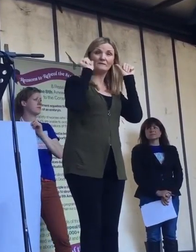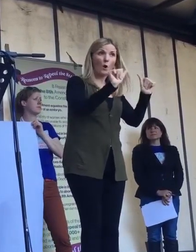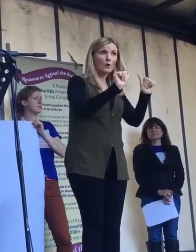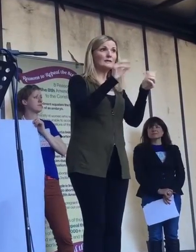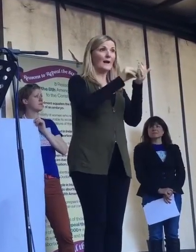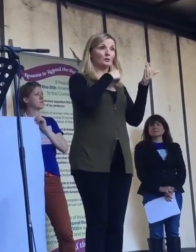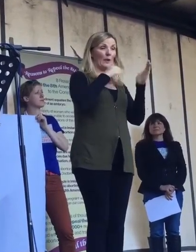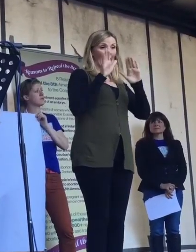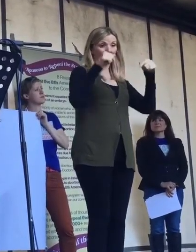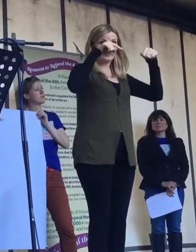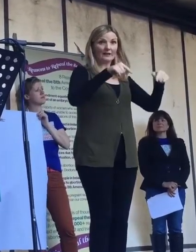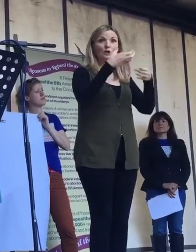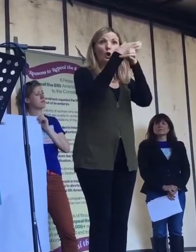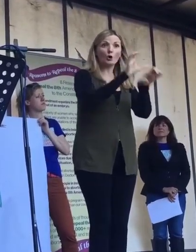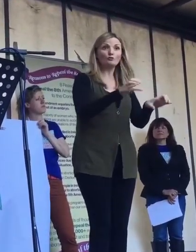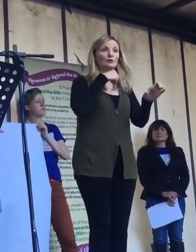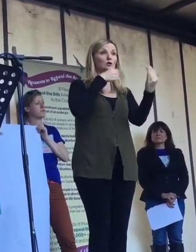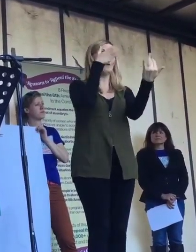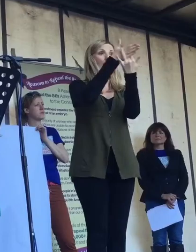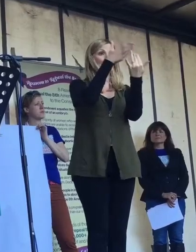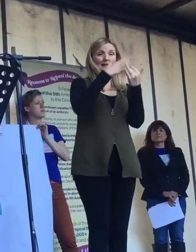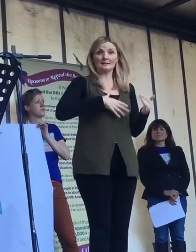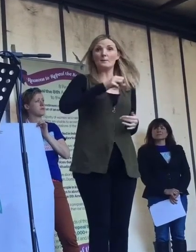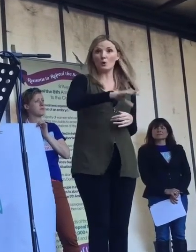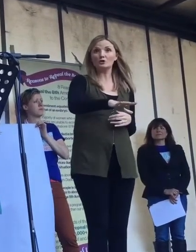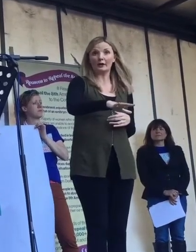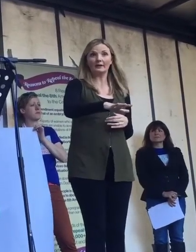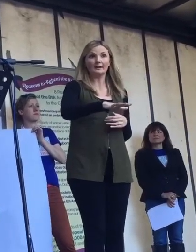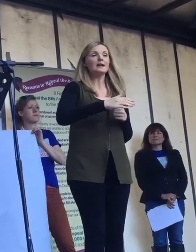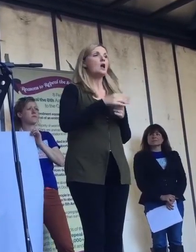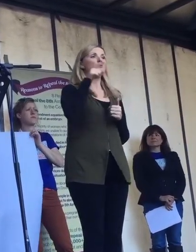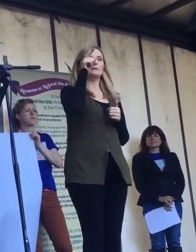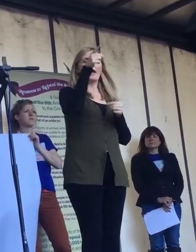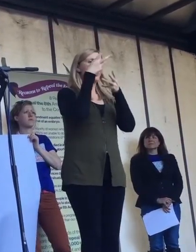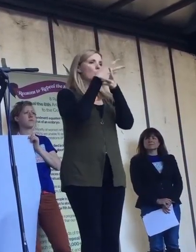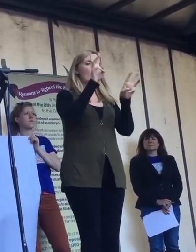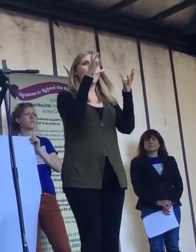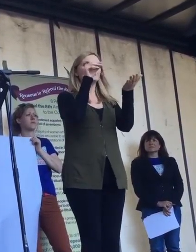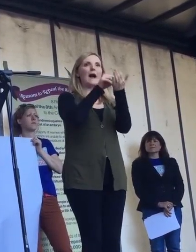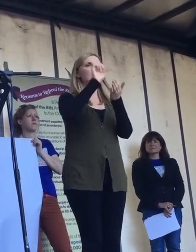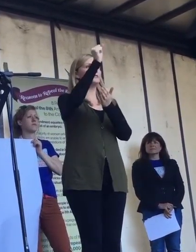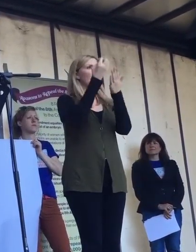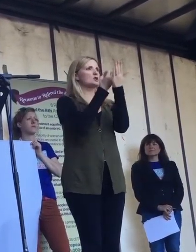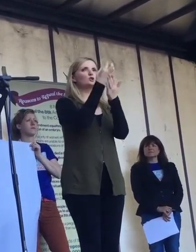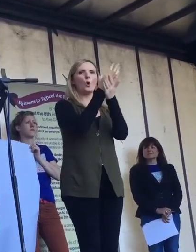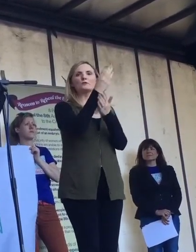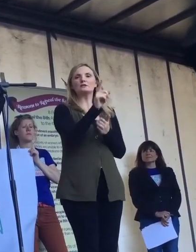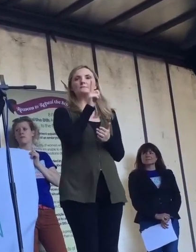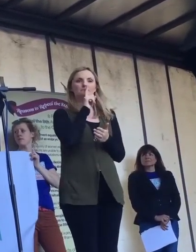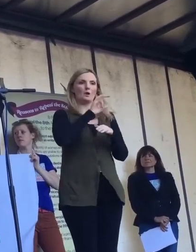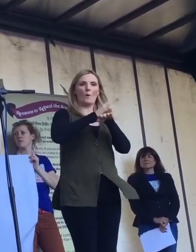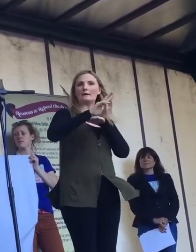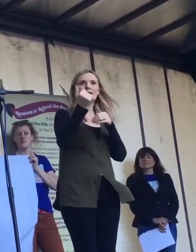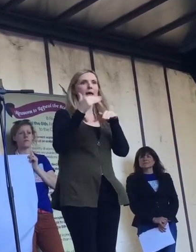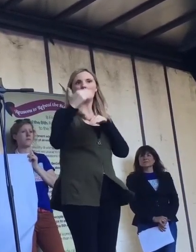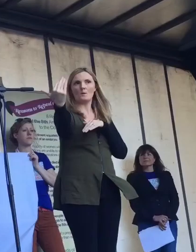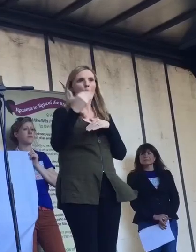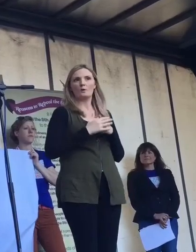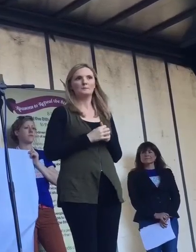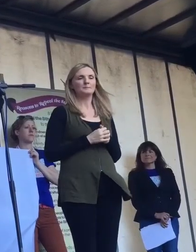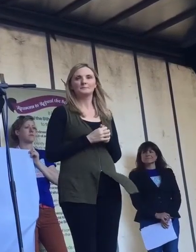this country to access abortion will not have their narratives silenced any